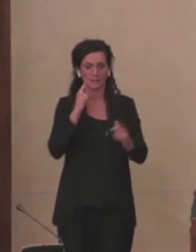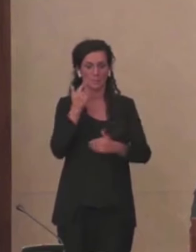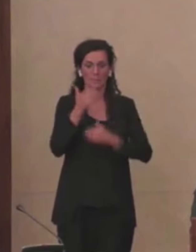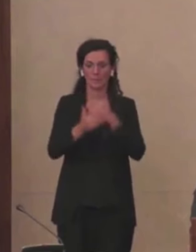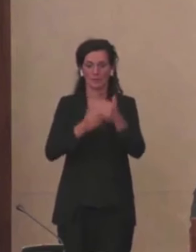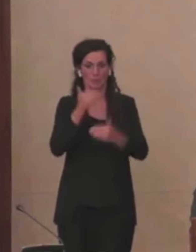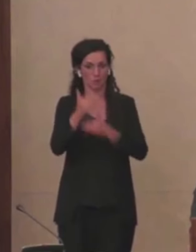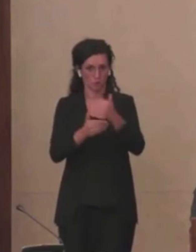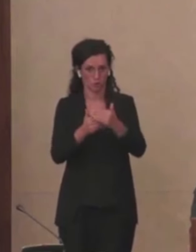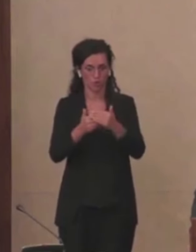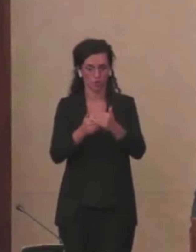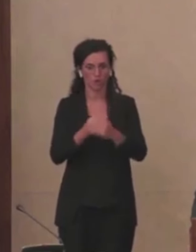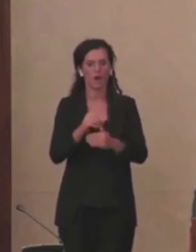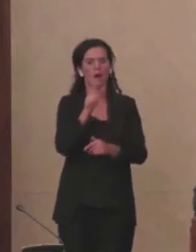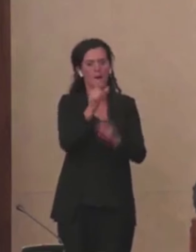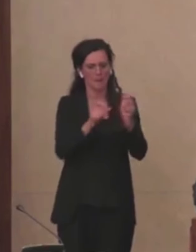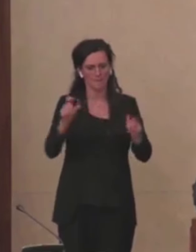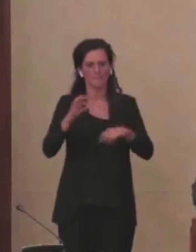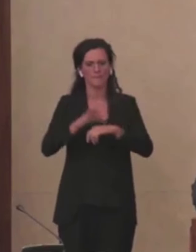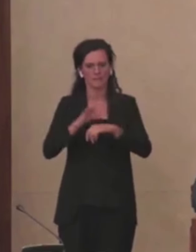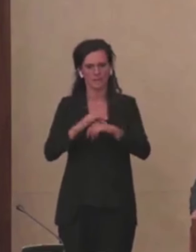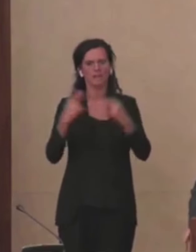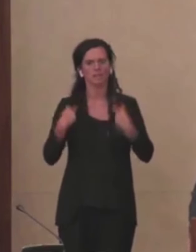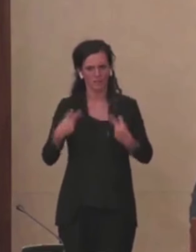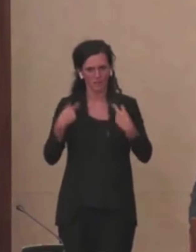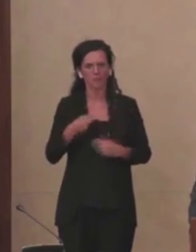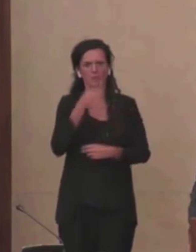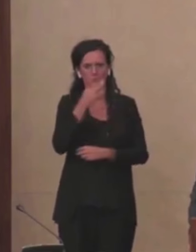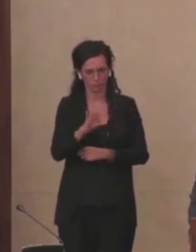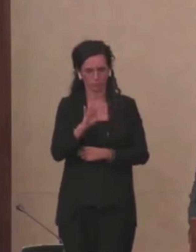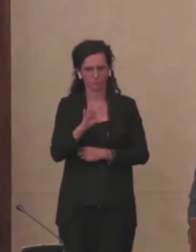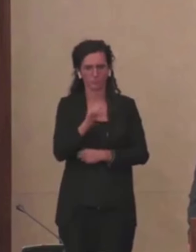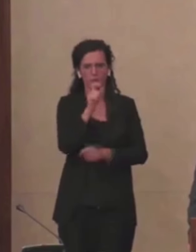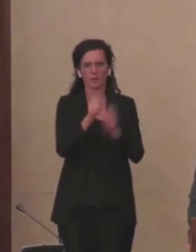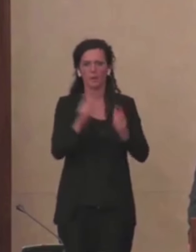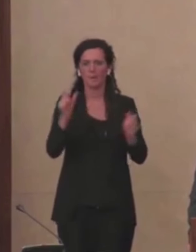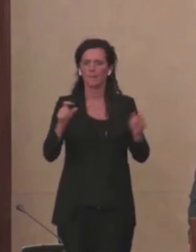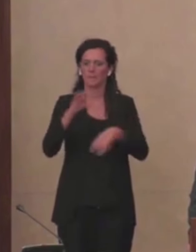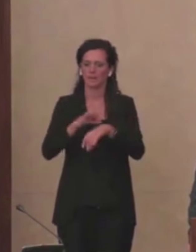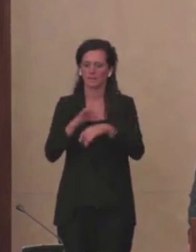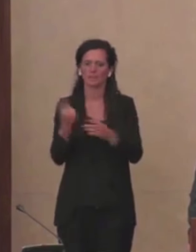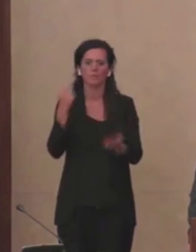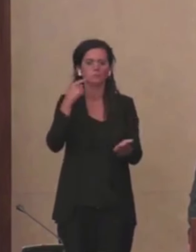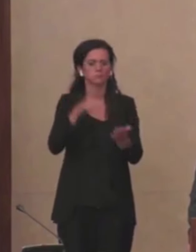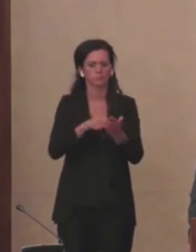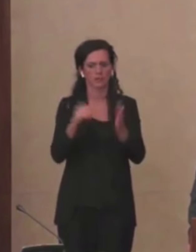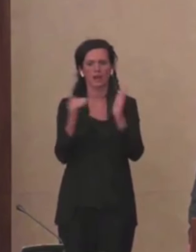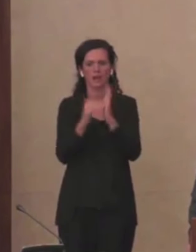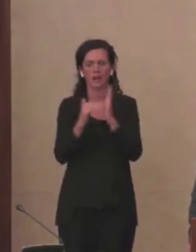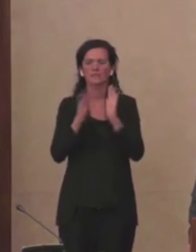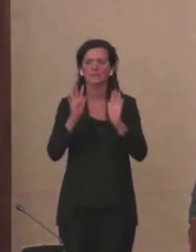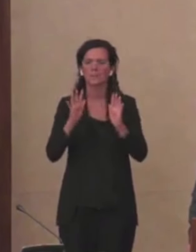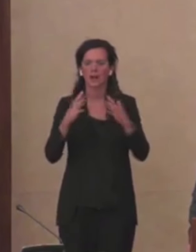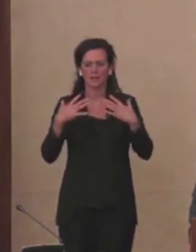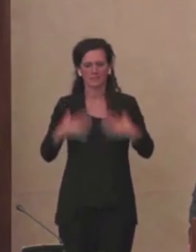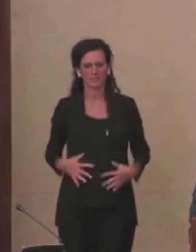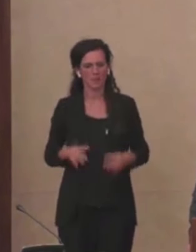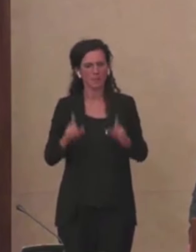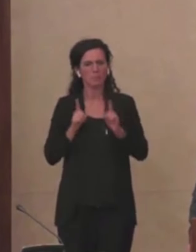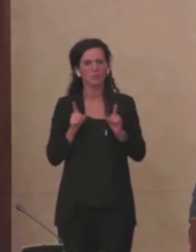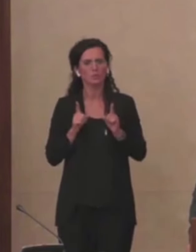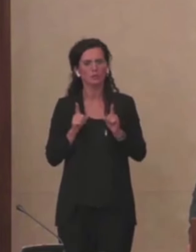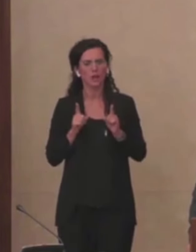patients went home, but their immune systems were nowhere near normal. We were letting people out